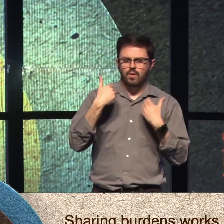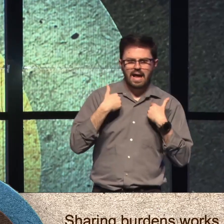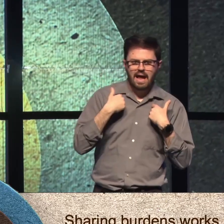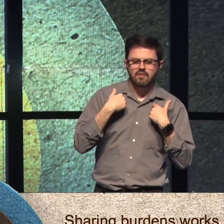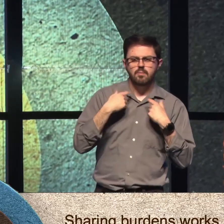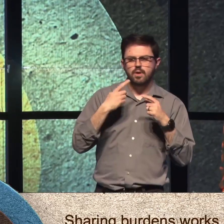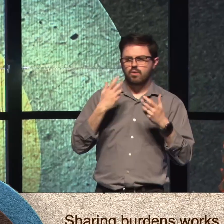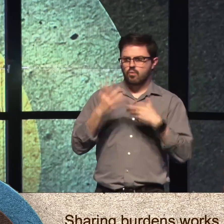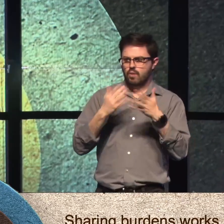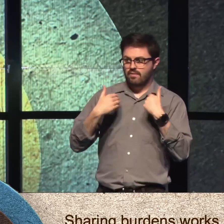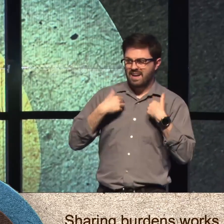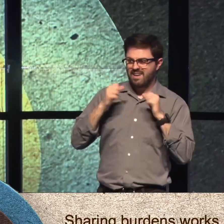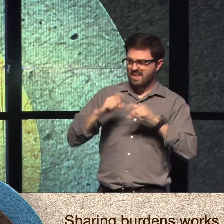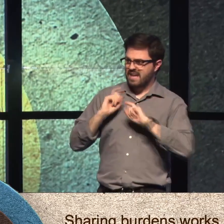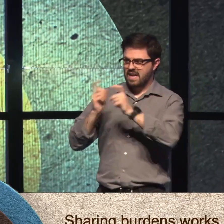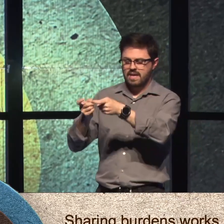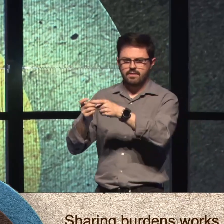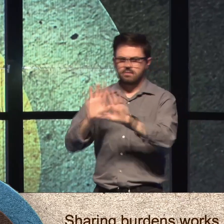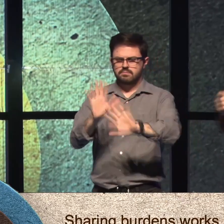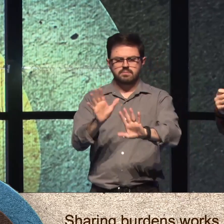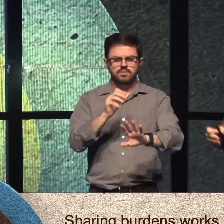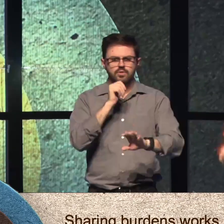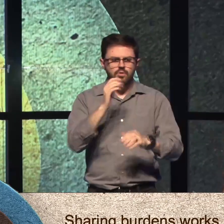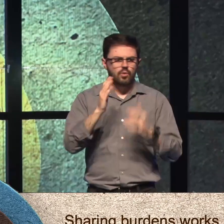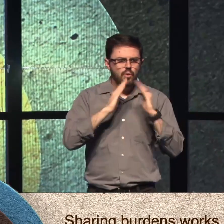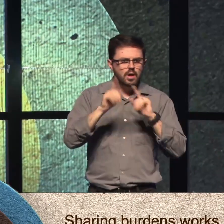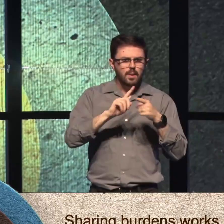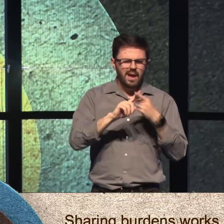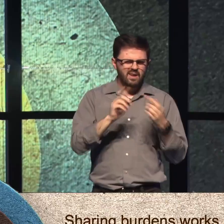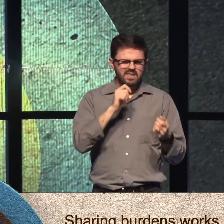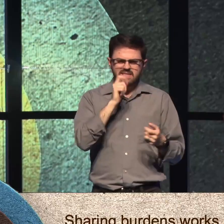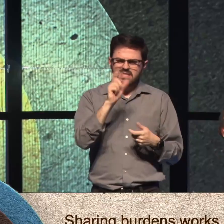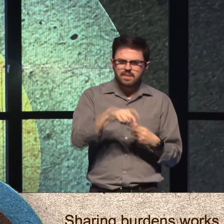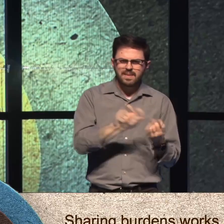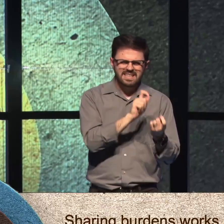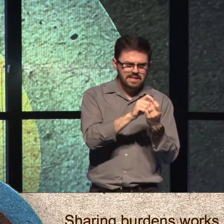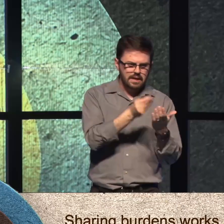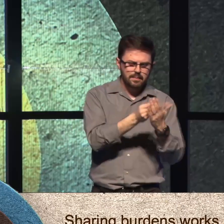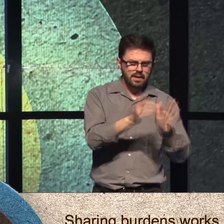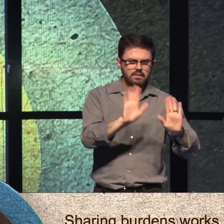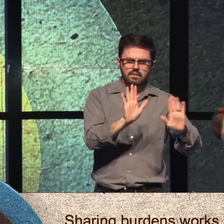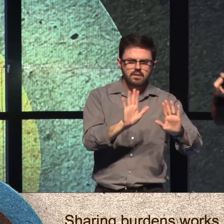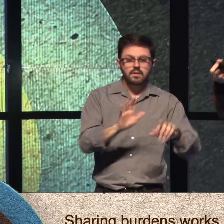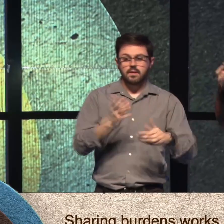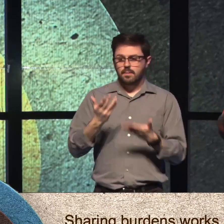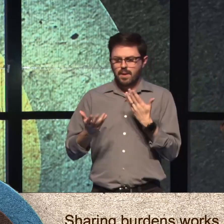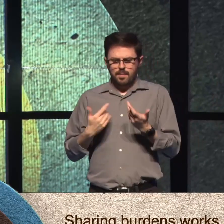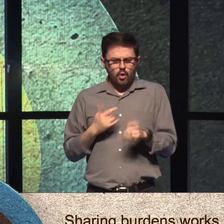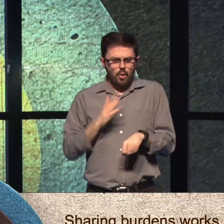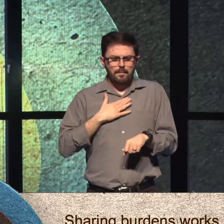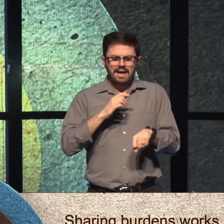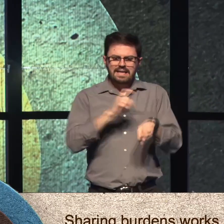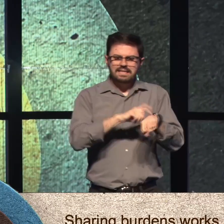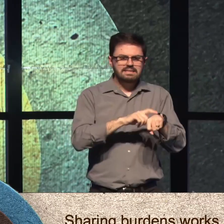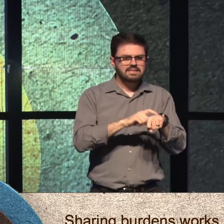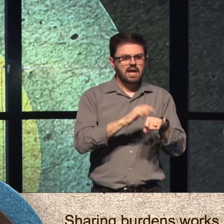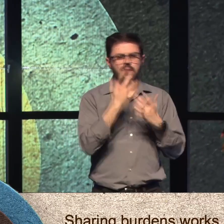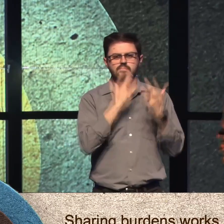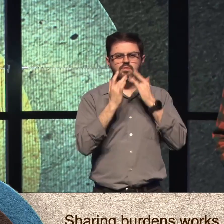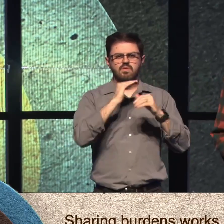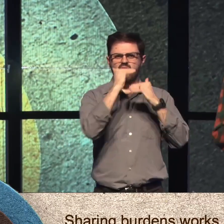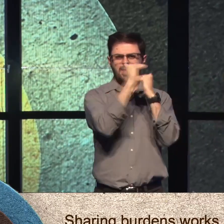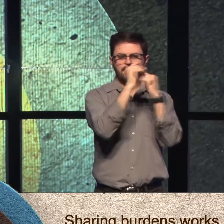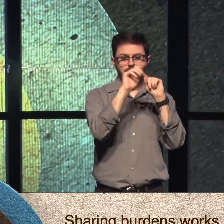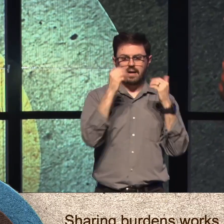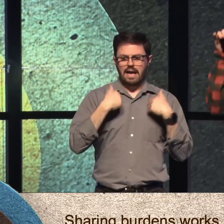caught up in like, maybe it's not silver or gold. Maybe it's like time I don't have, but silver and gold I do. I give it to you. How many of you like